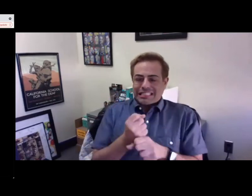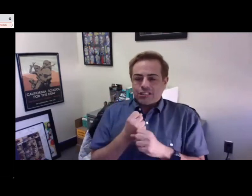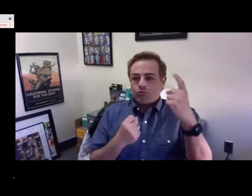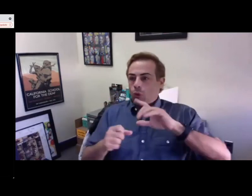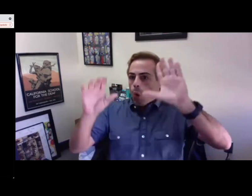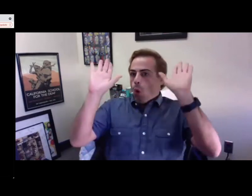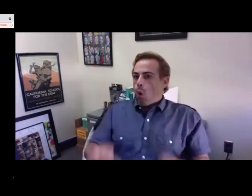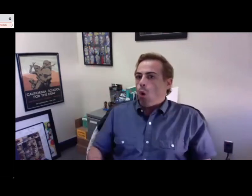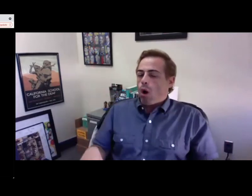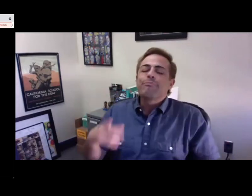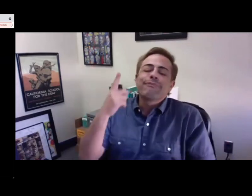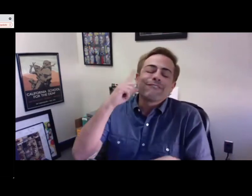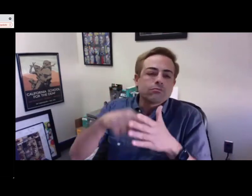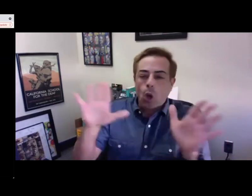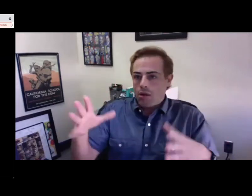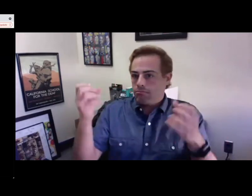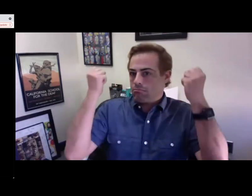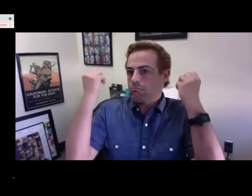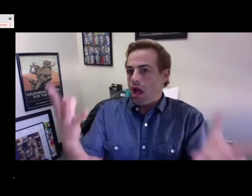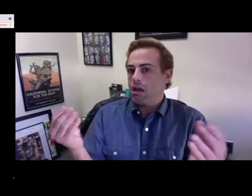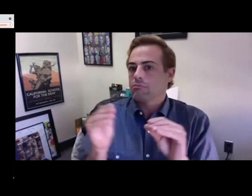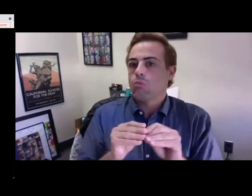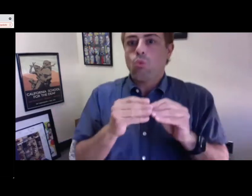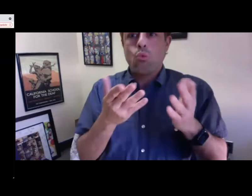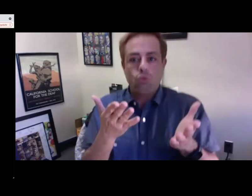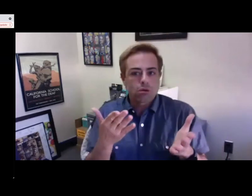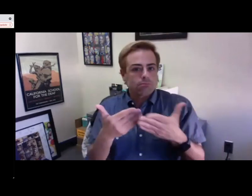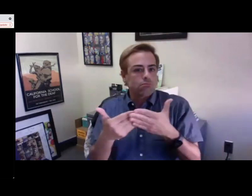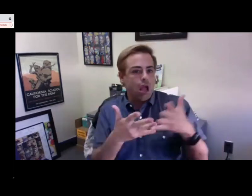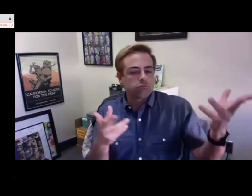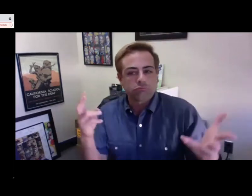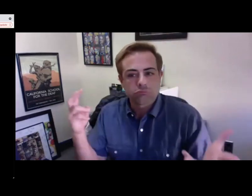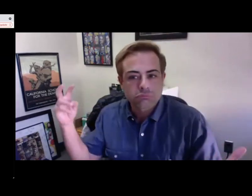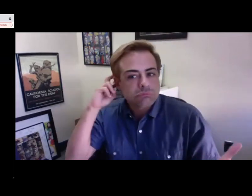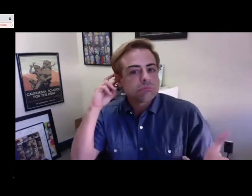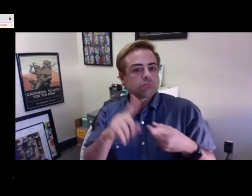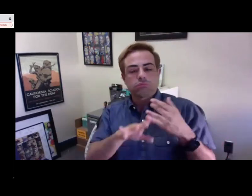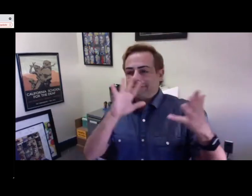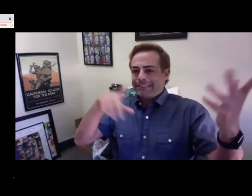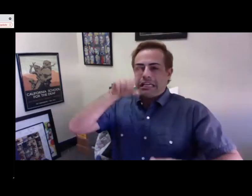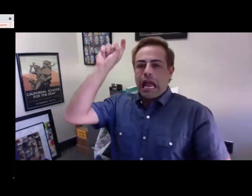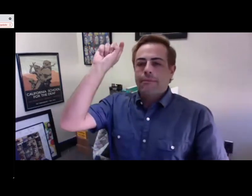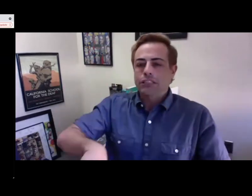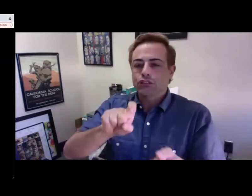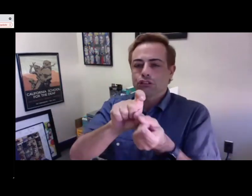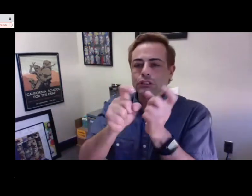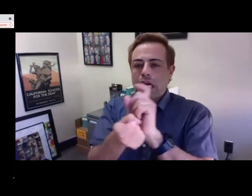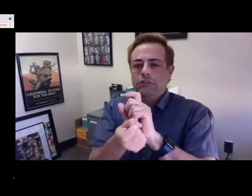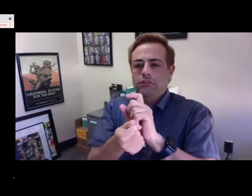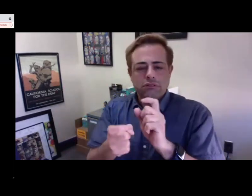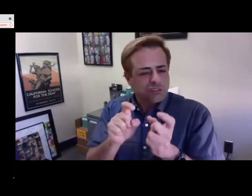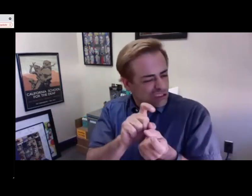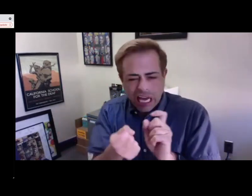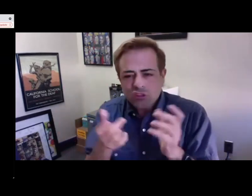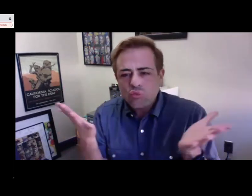The reason is our department, like for example, we would get, a lot of babies